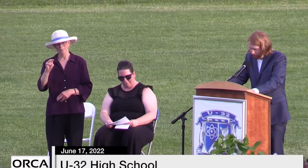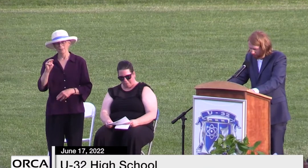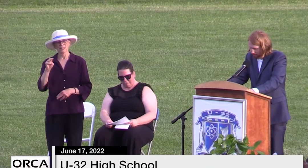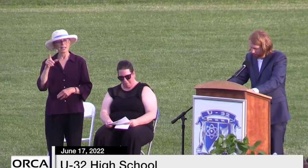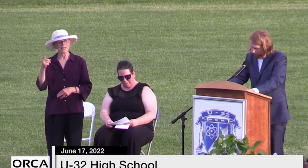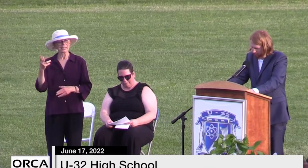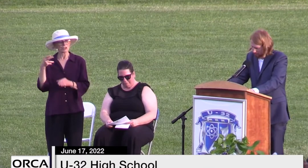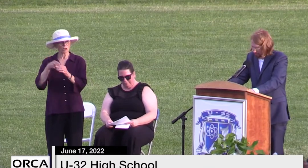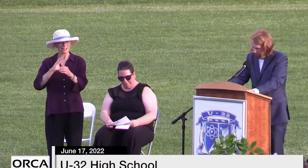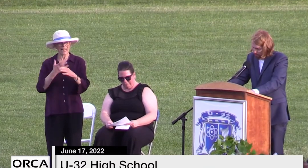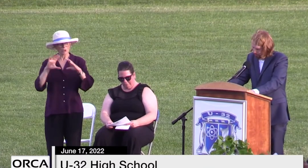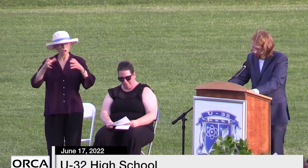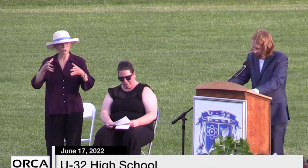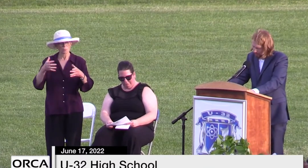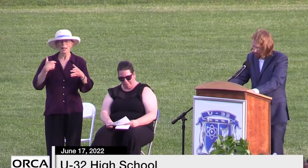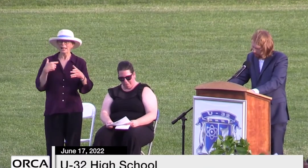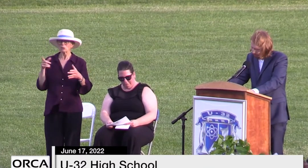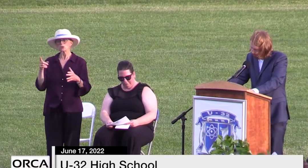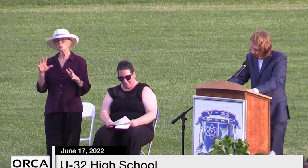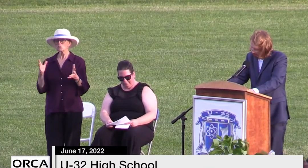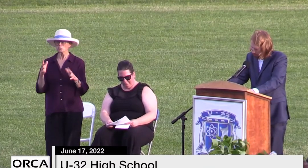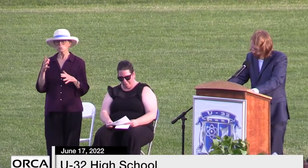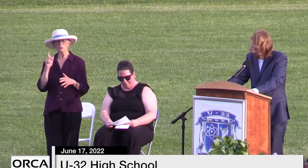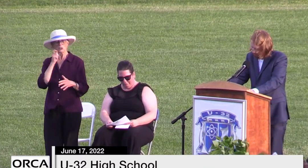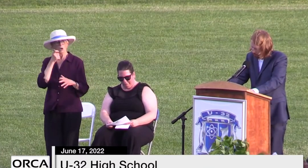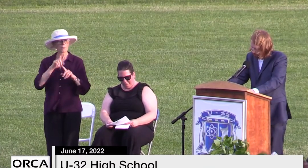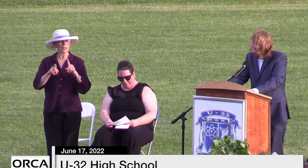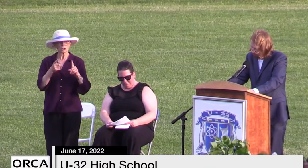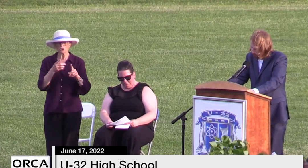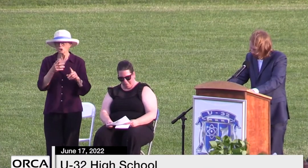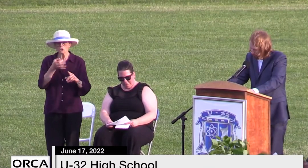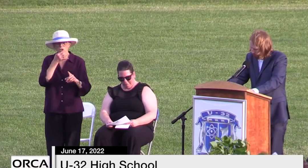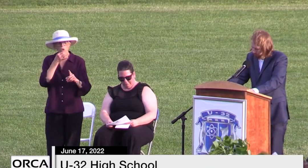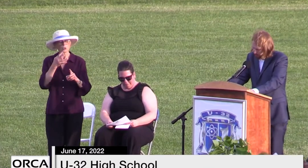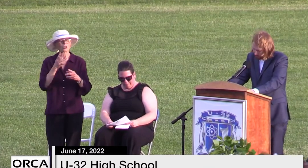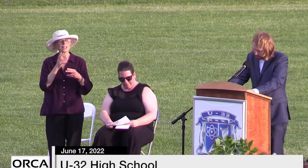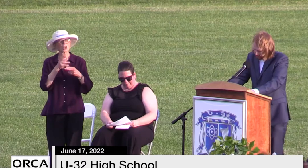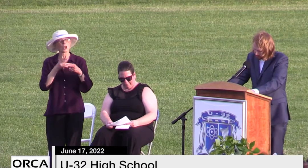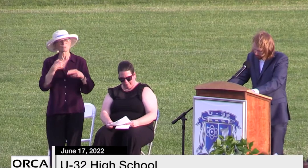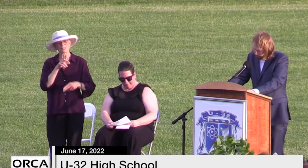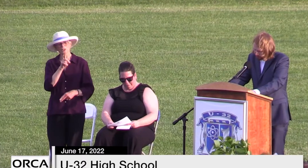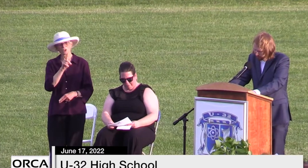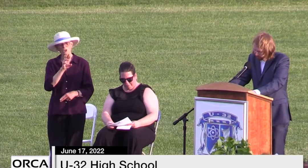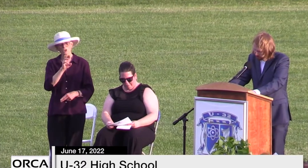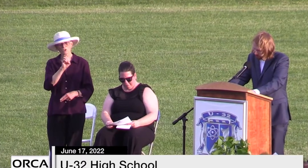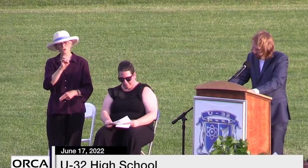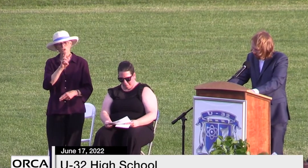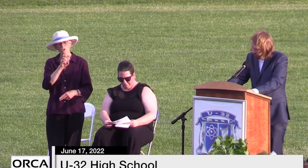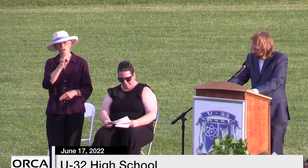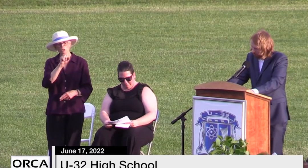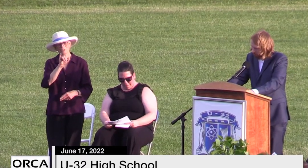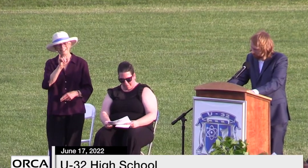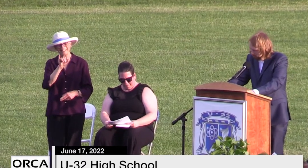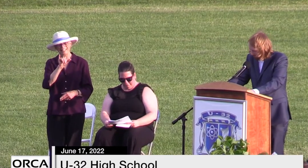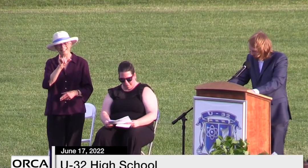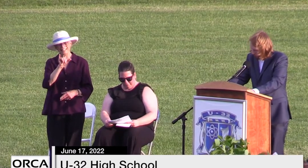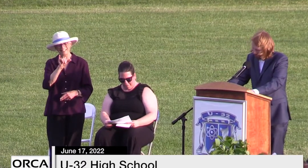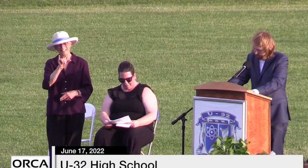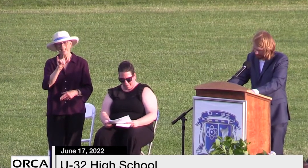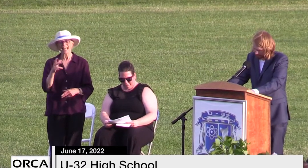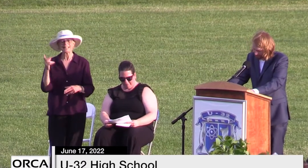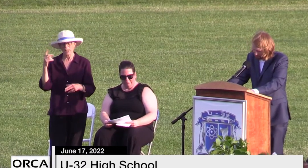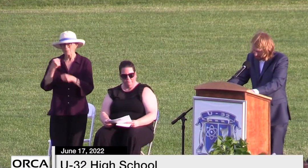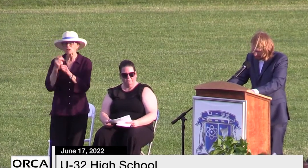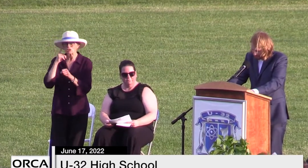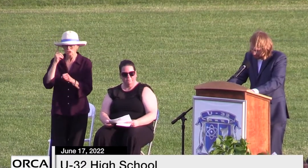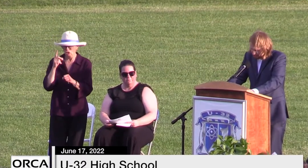joined our friend group and seemed decently cool. However, soon he started calling me Drewsy. He really made sure I heard the woosie